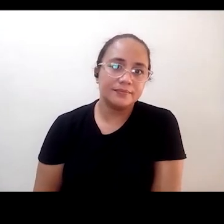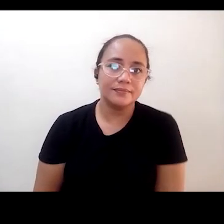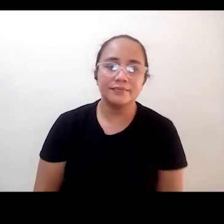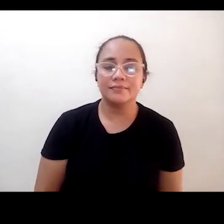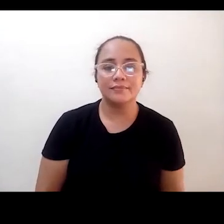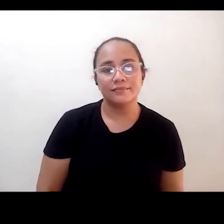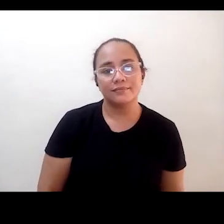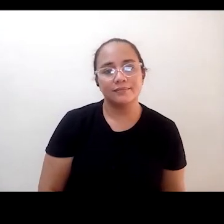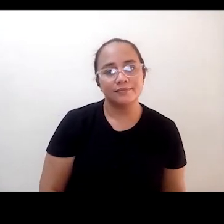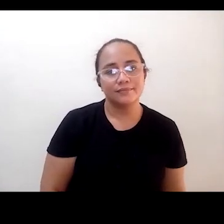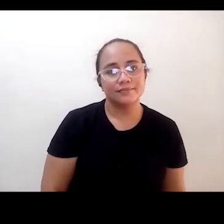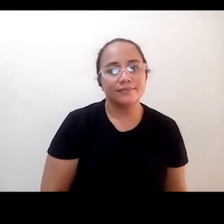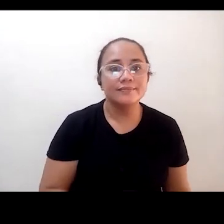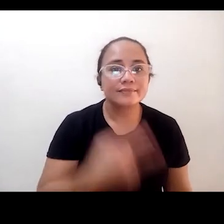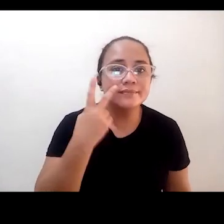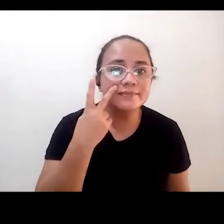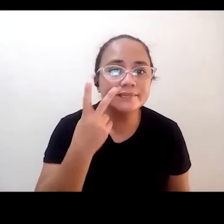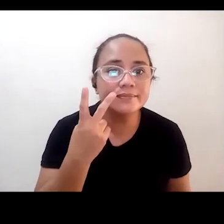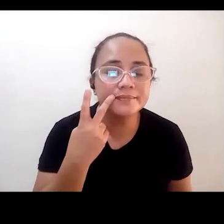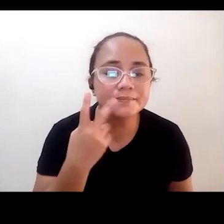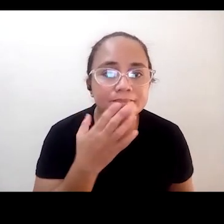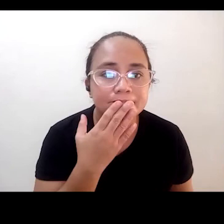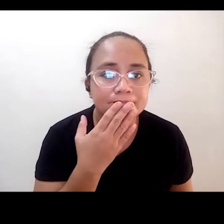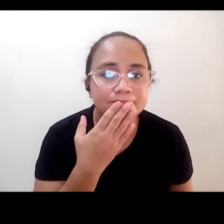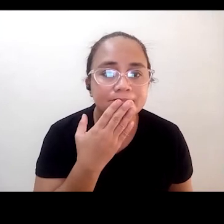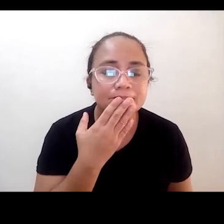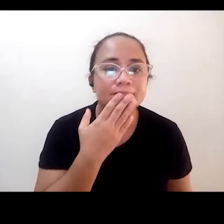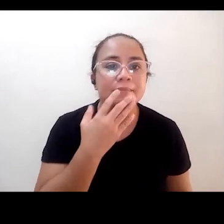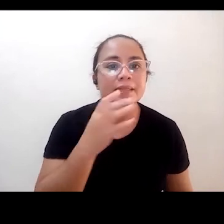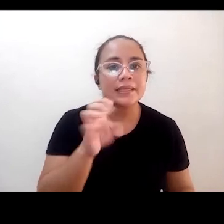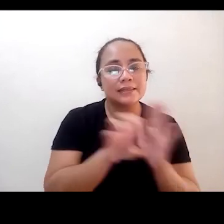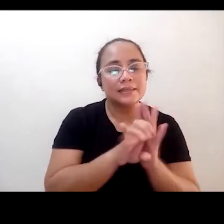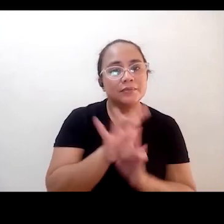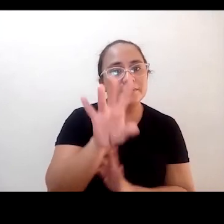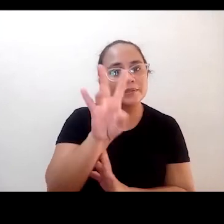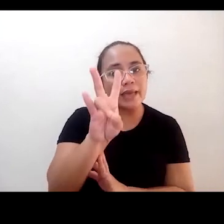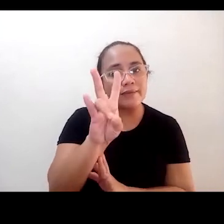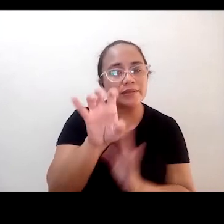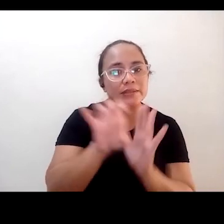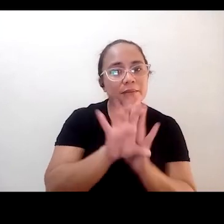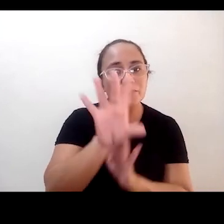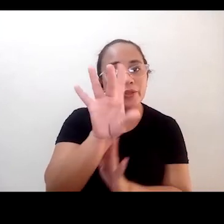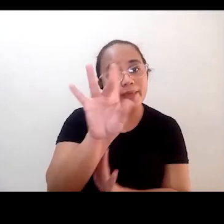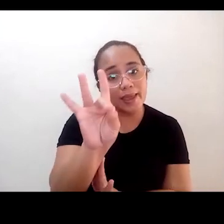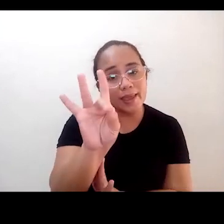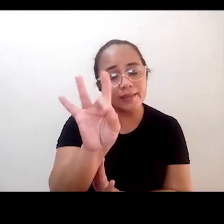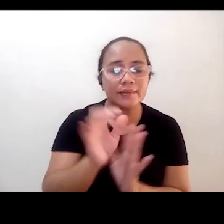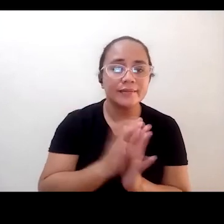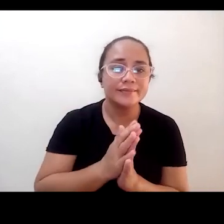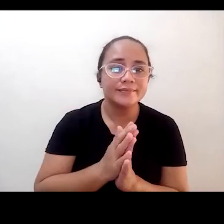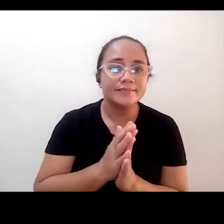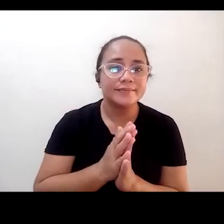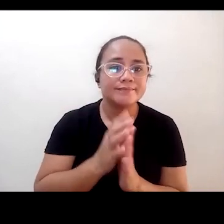Let's see. Example 7, example 8. Yeah, okay.